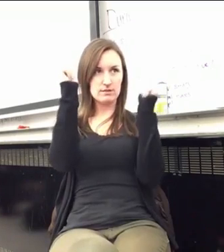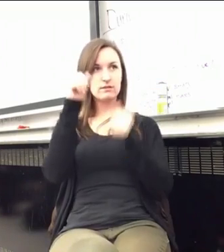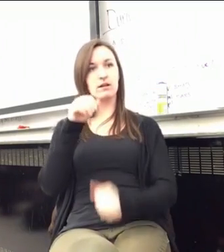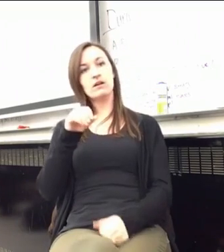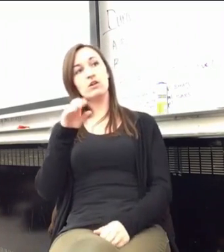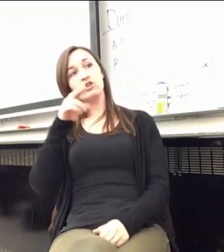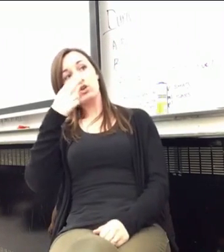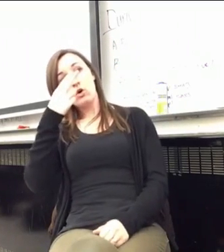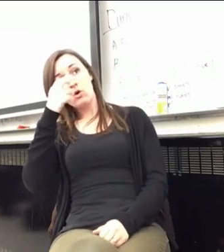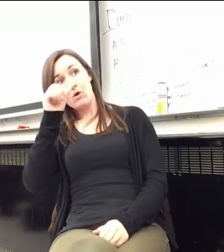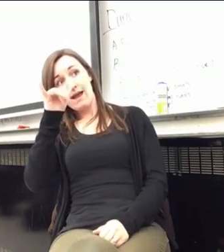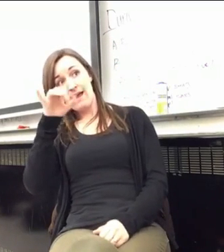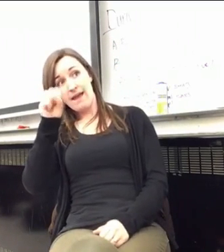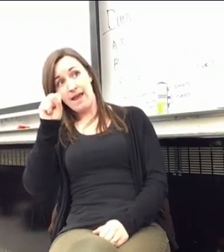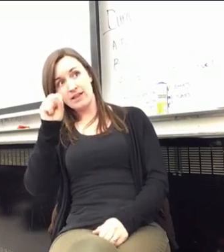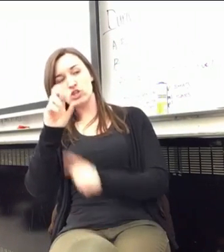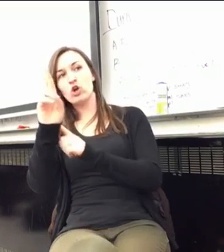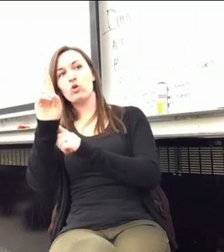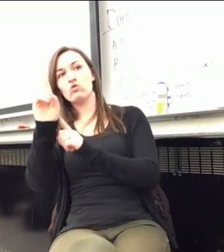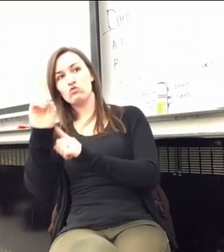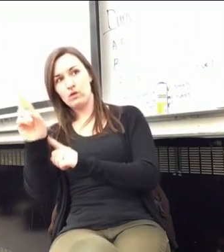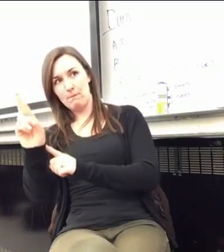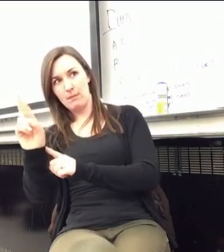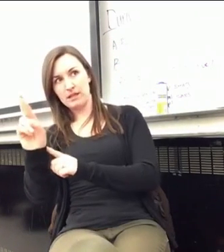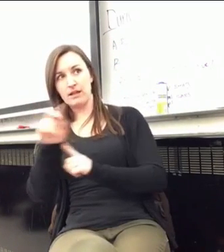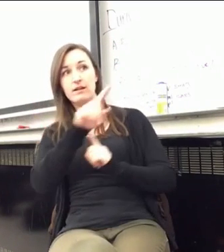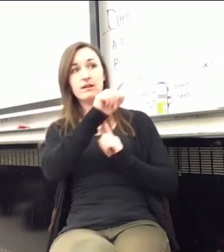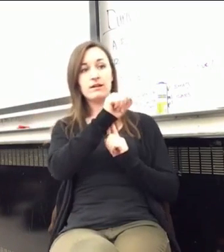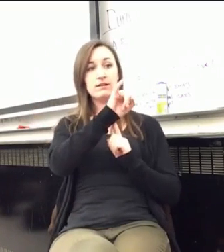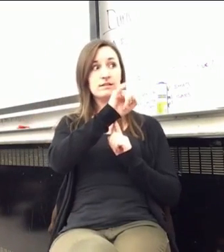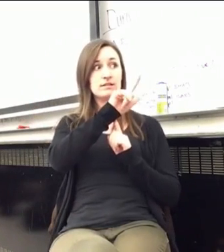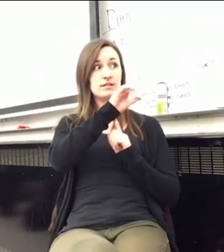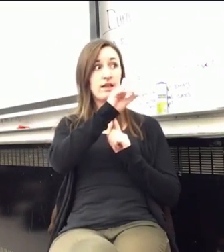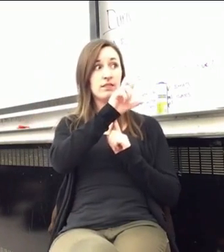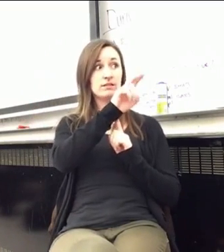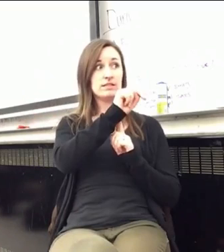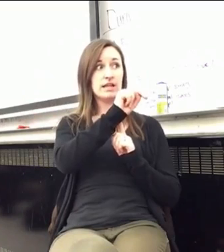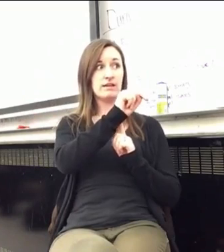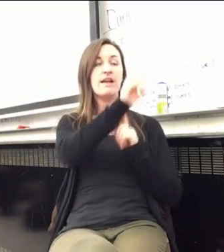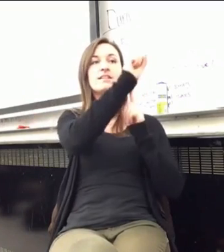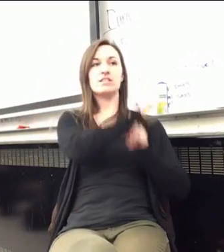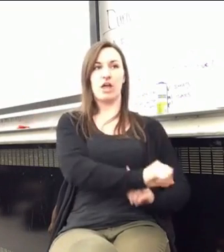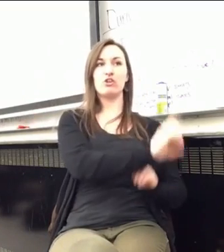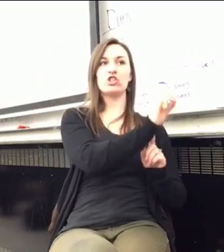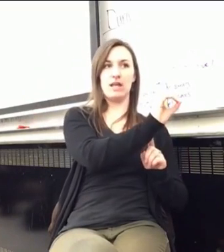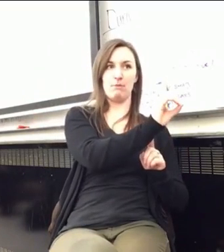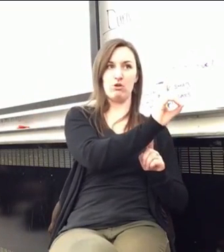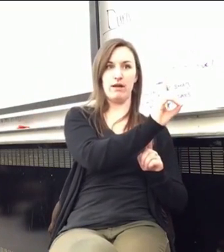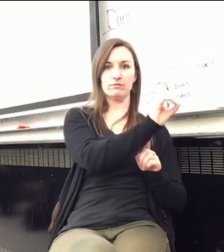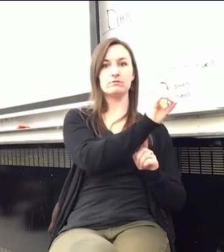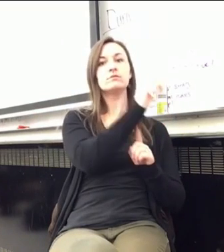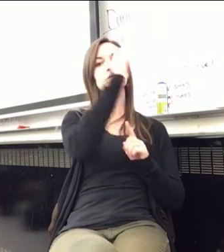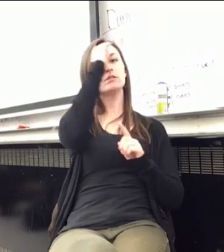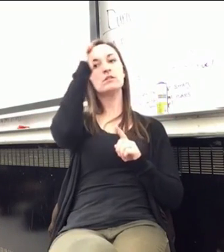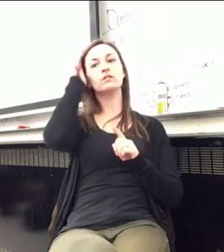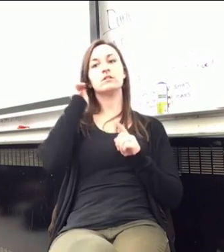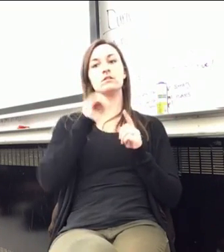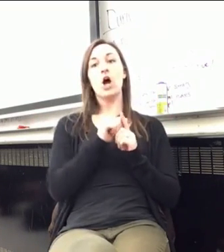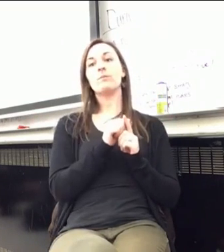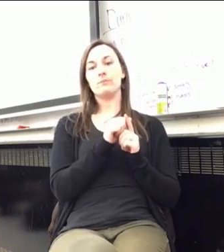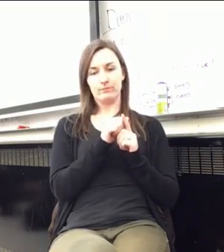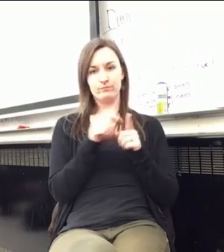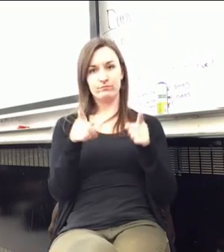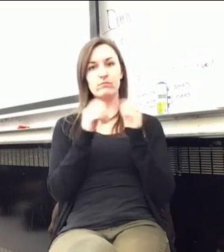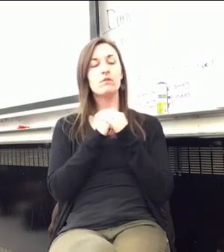Hayes is going to be a Republican. Samuel Tilden is going to be a Southern Democrat. The problem is that when they go to do the election, it